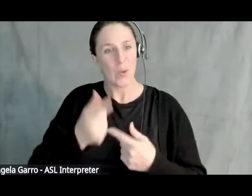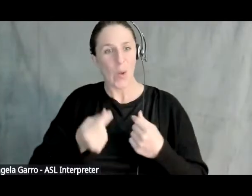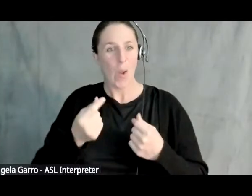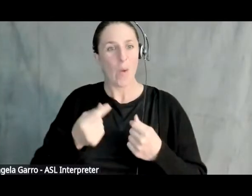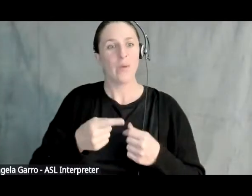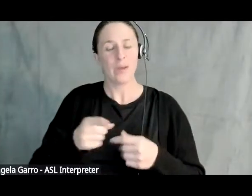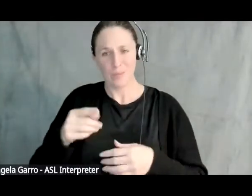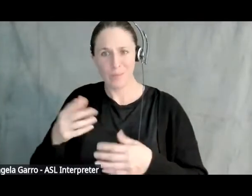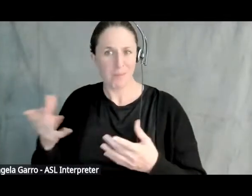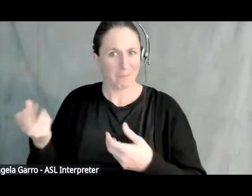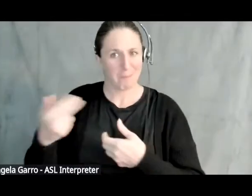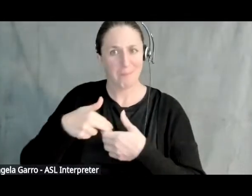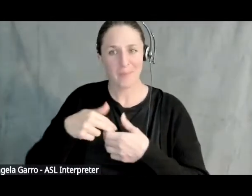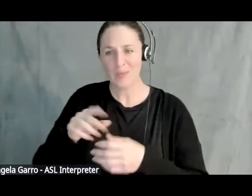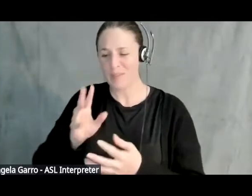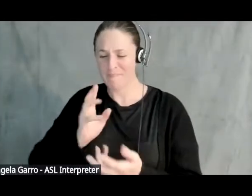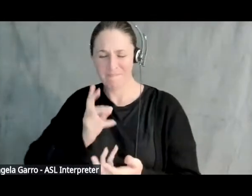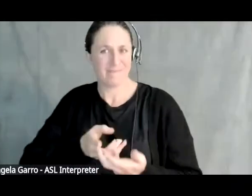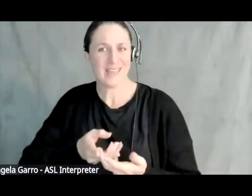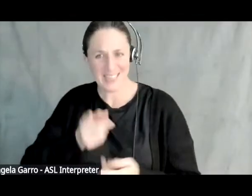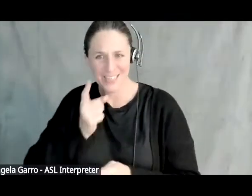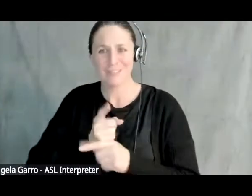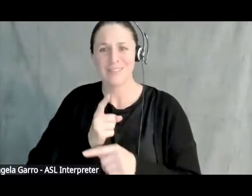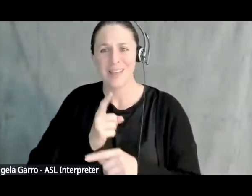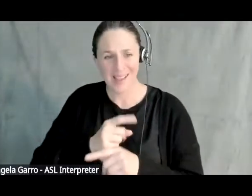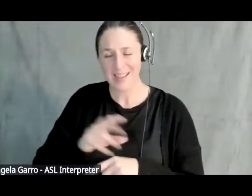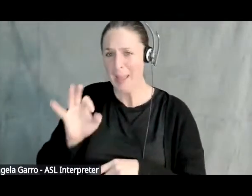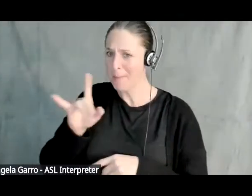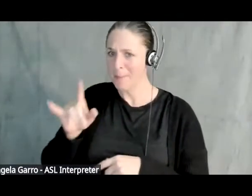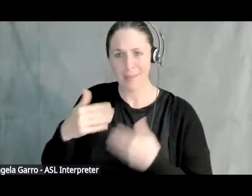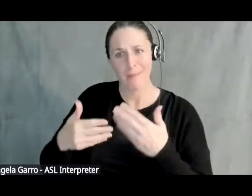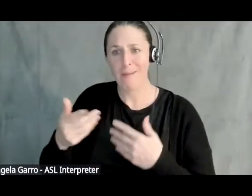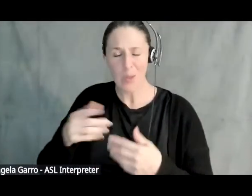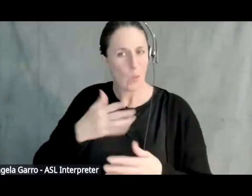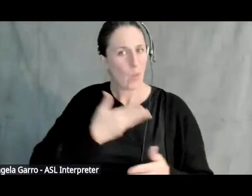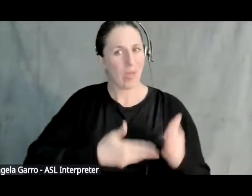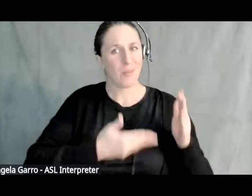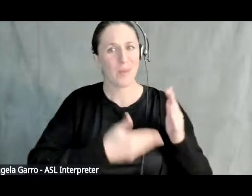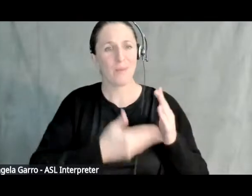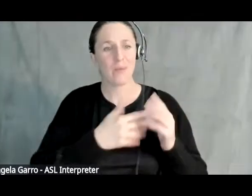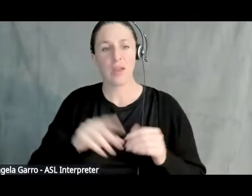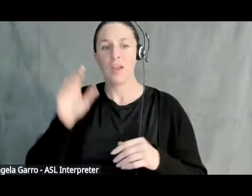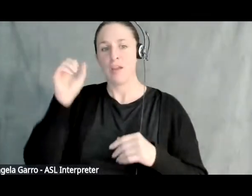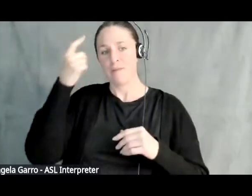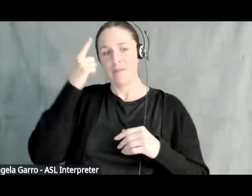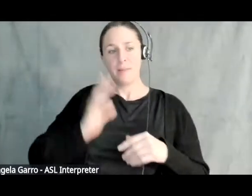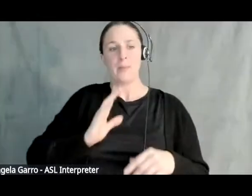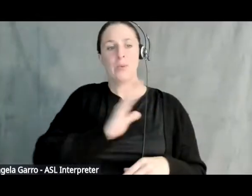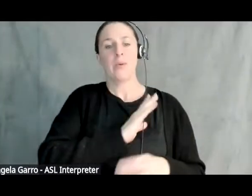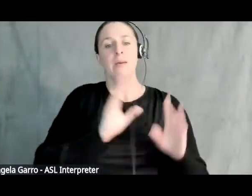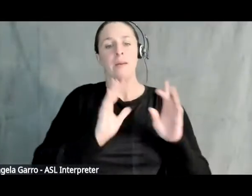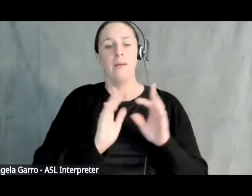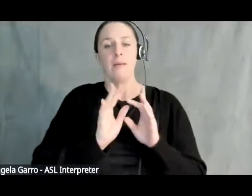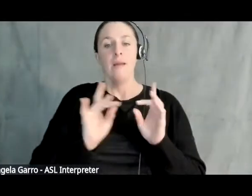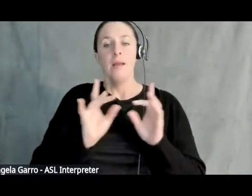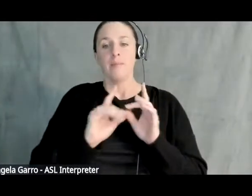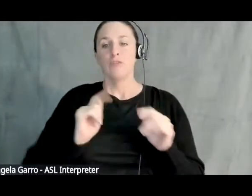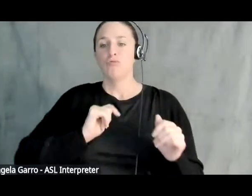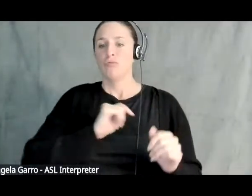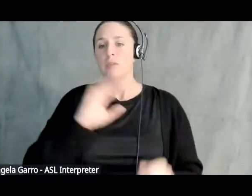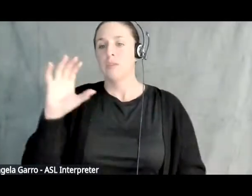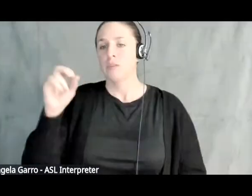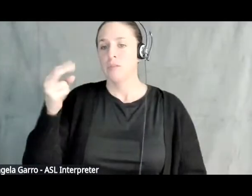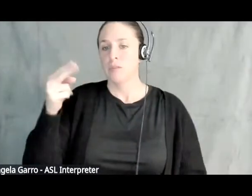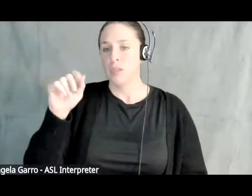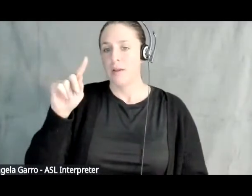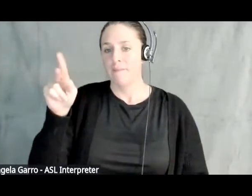She's fitting right in. yeah, welcome, welcome, welcome. Okay, governing board comments, Trustee Chavez.